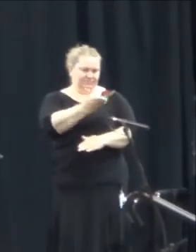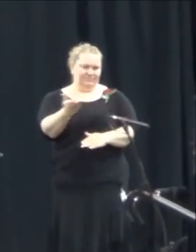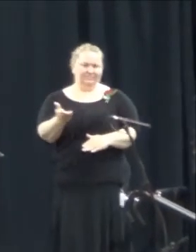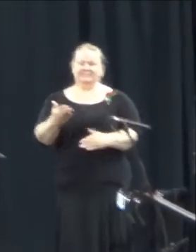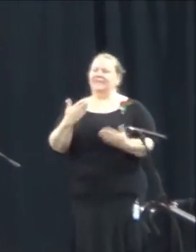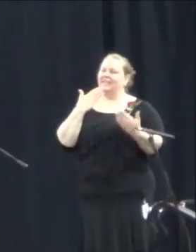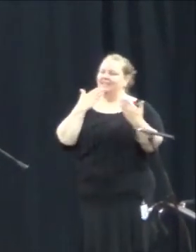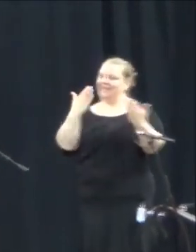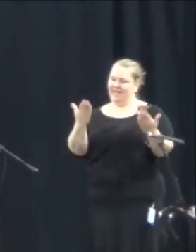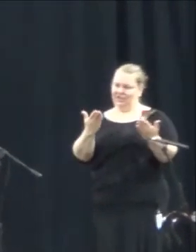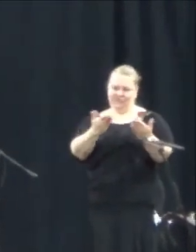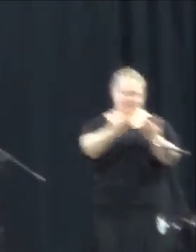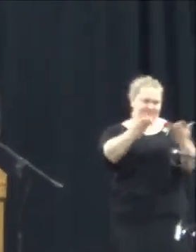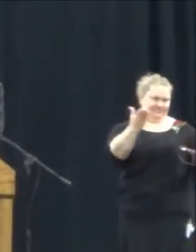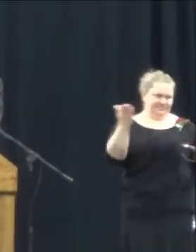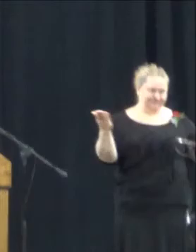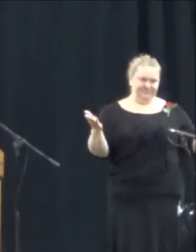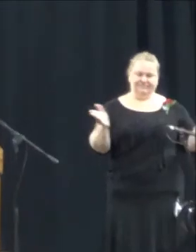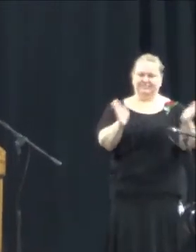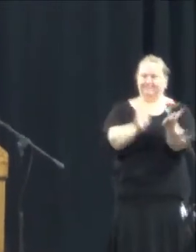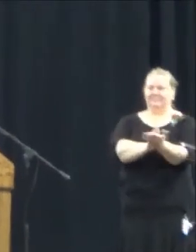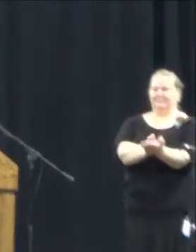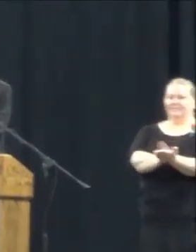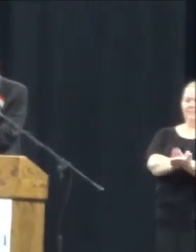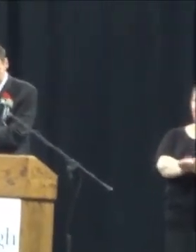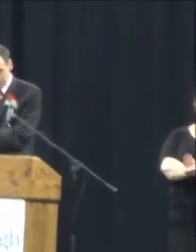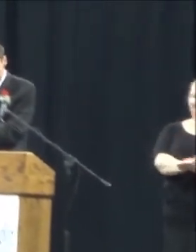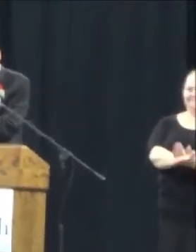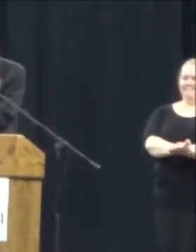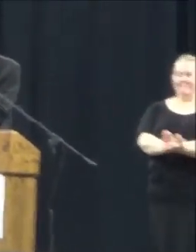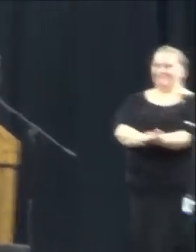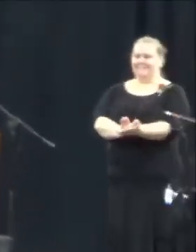me in thanking these individuals.